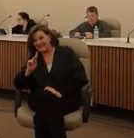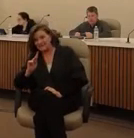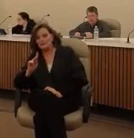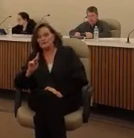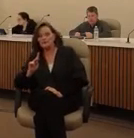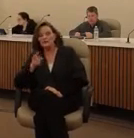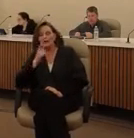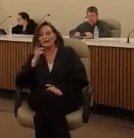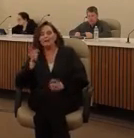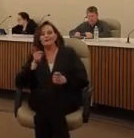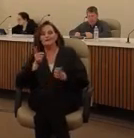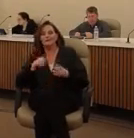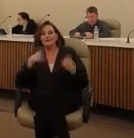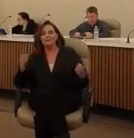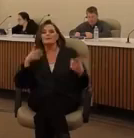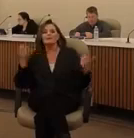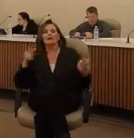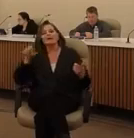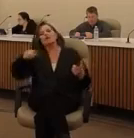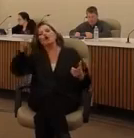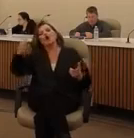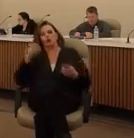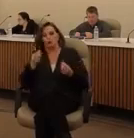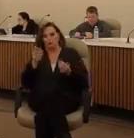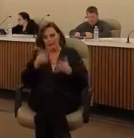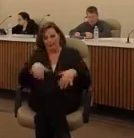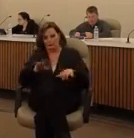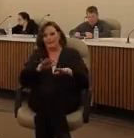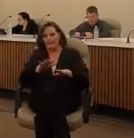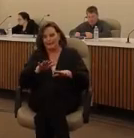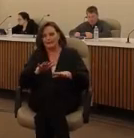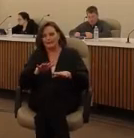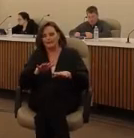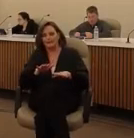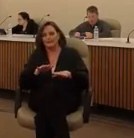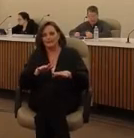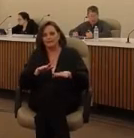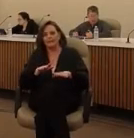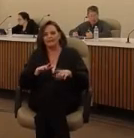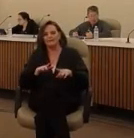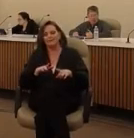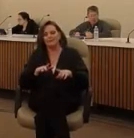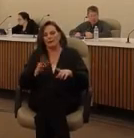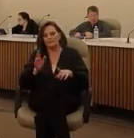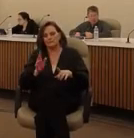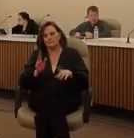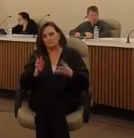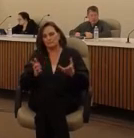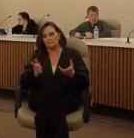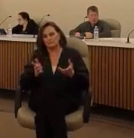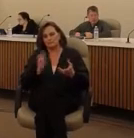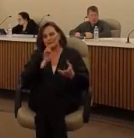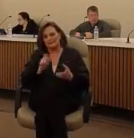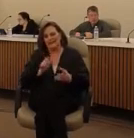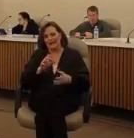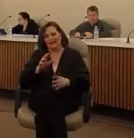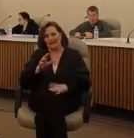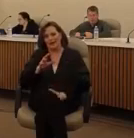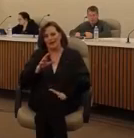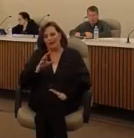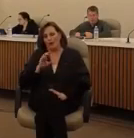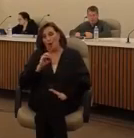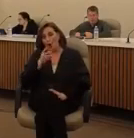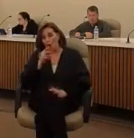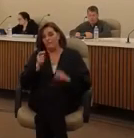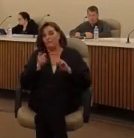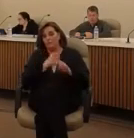that crosses a lot of properties that are not obviously owned by this developer, so that